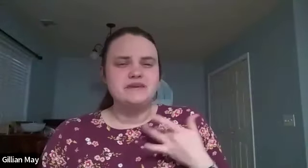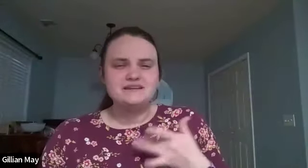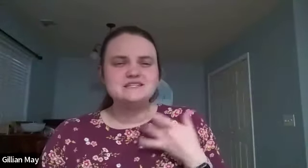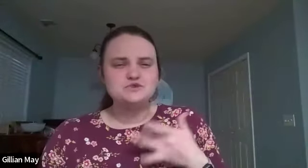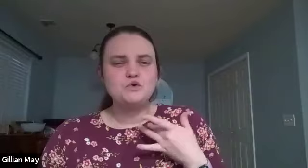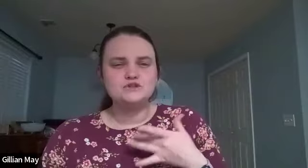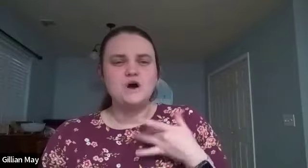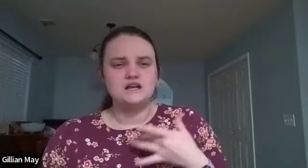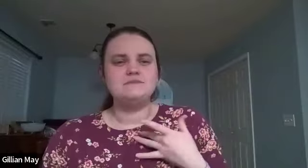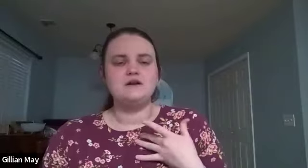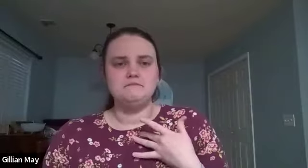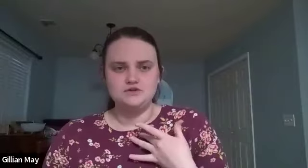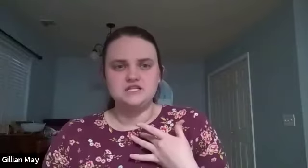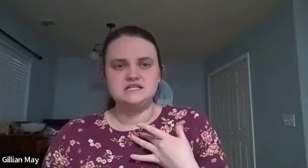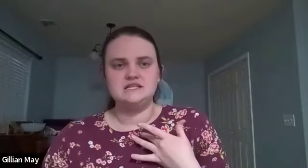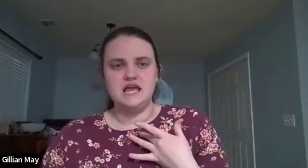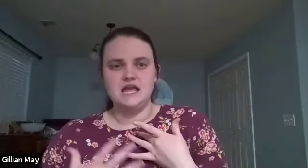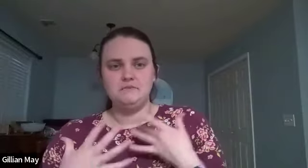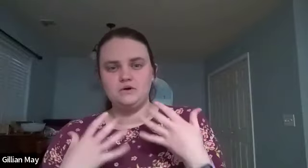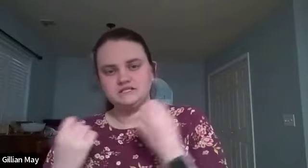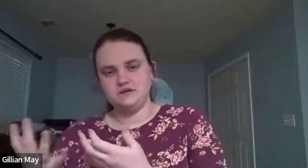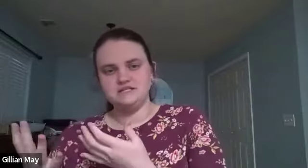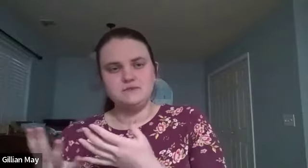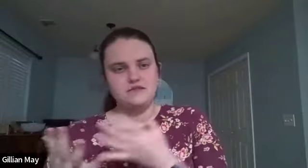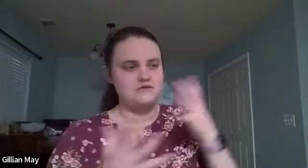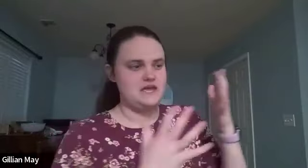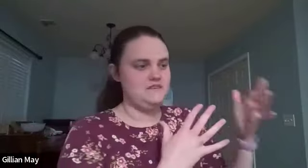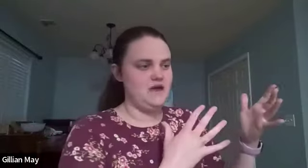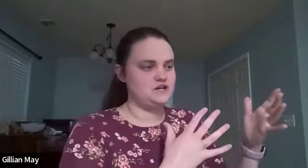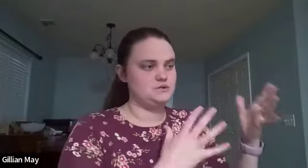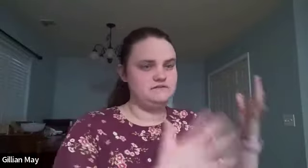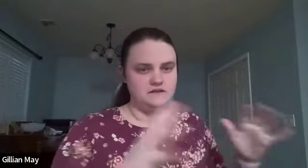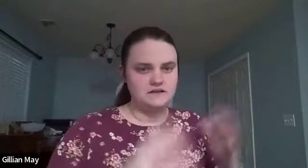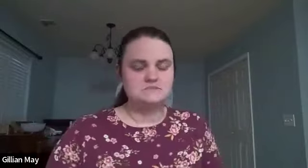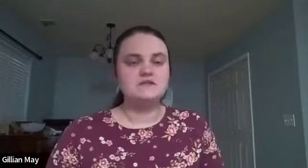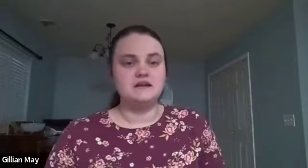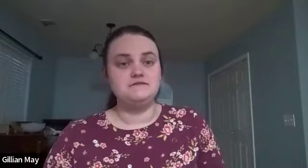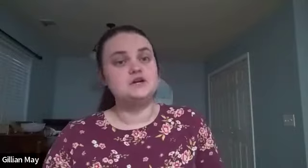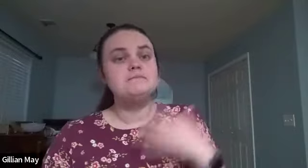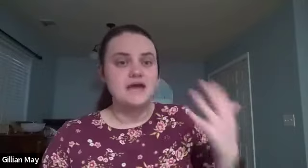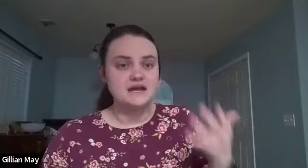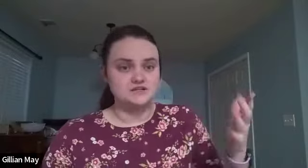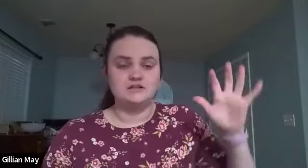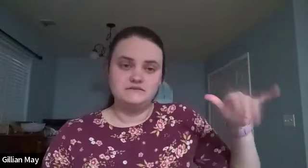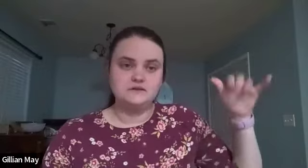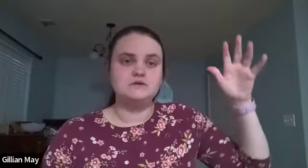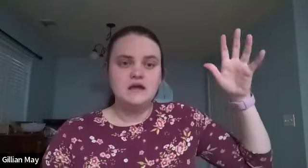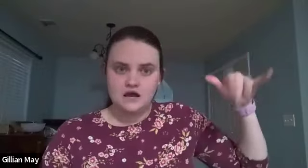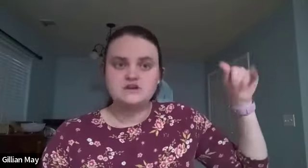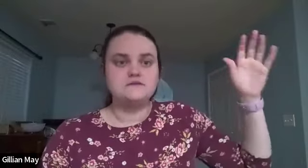Because this one's more talking about emotions and more expressive rather than the actual like feeling of something. Like if you're gonna pet a dog, like feel how soft the